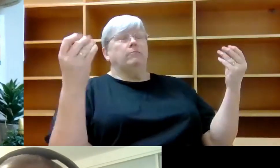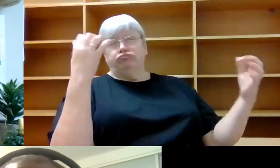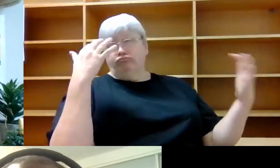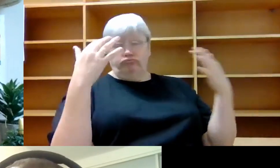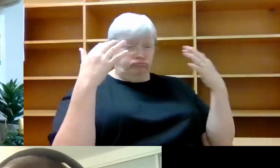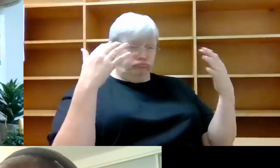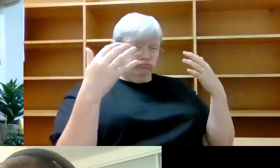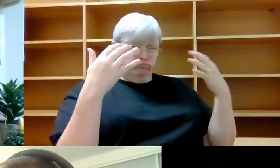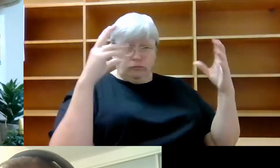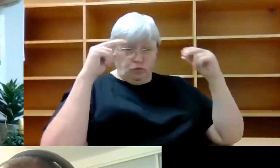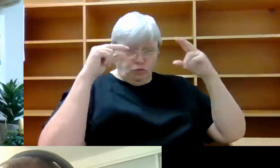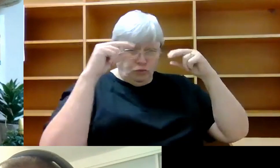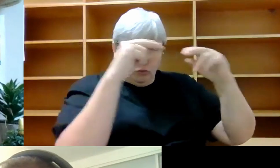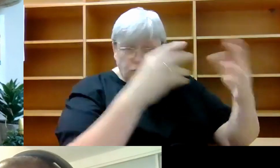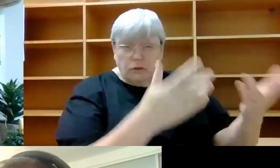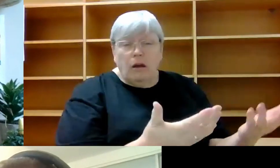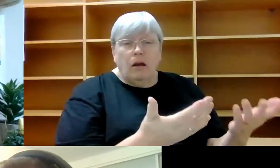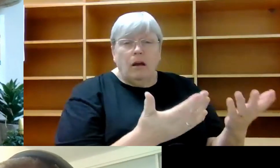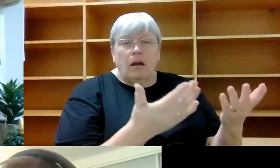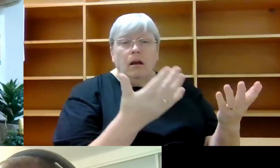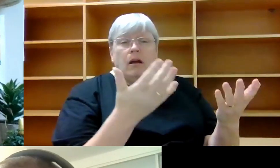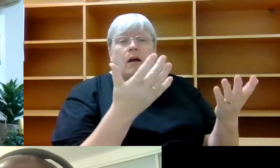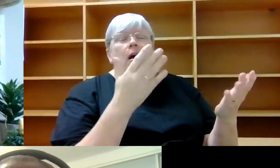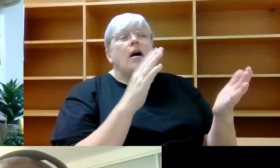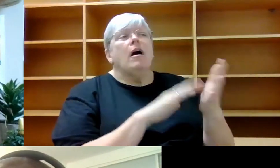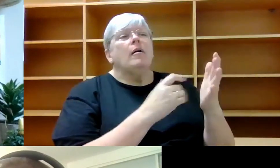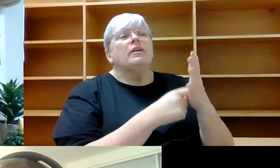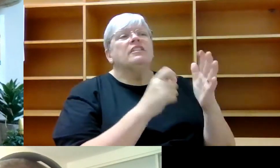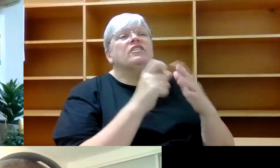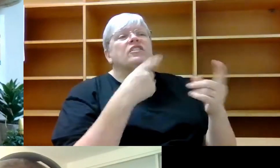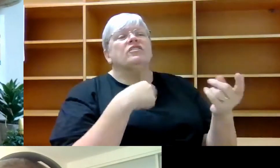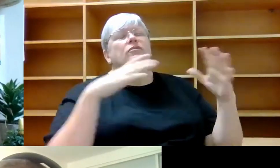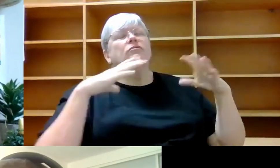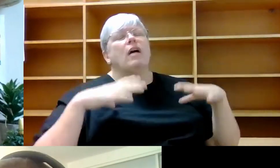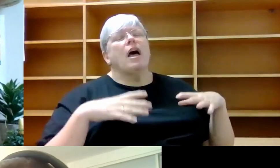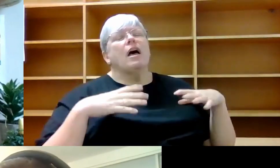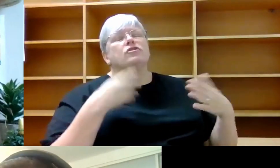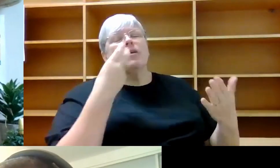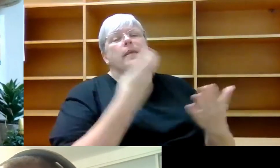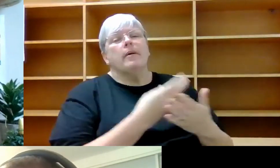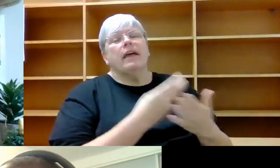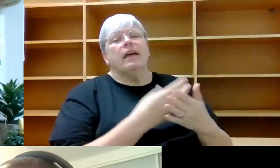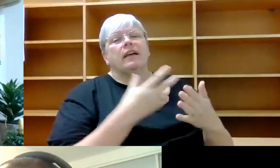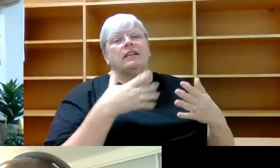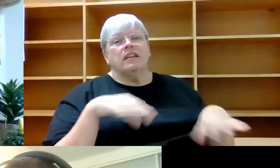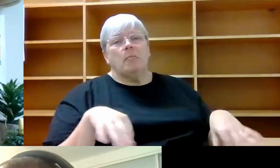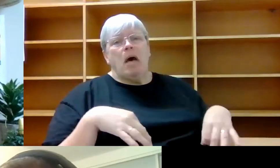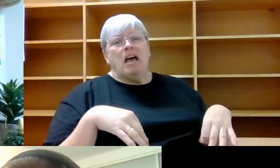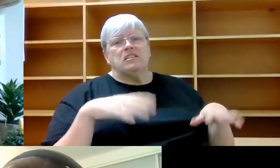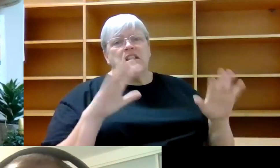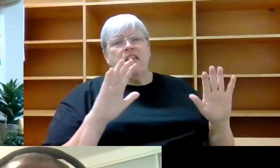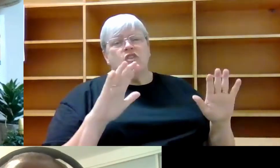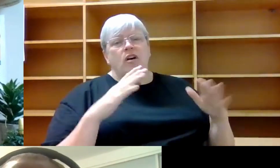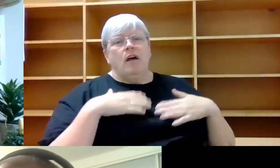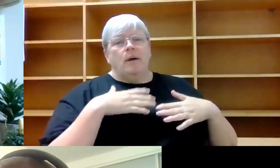I blinked furiously. Mr. Donaldson was taking his rest on his bed. He only wore his pants. His chest